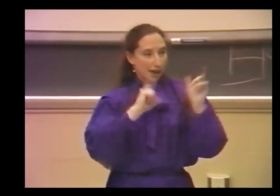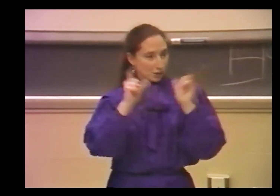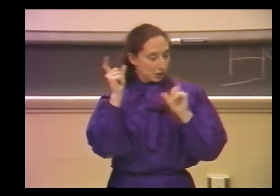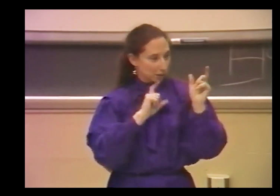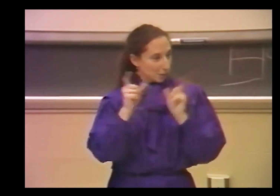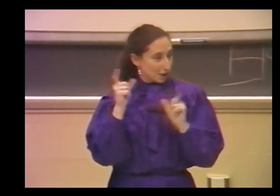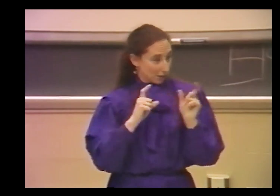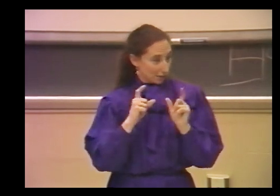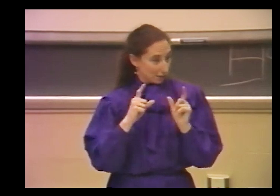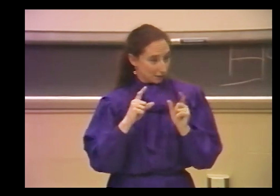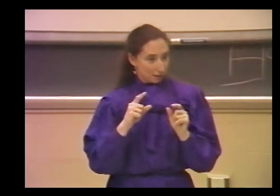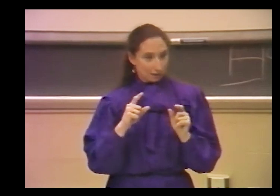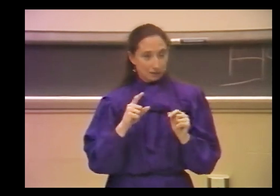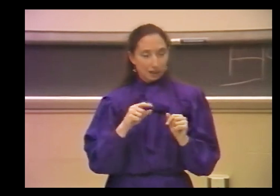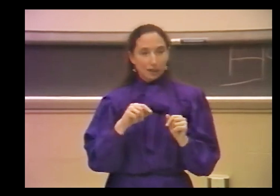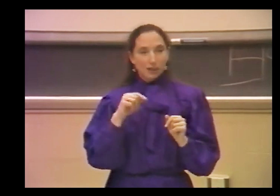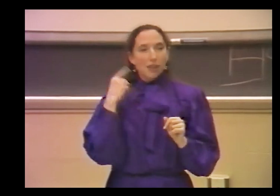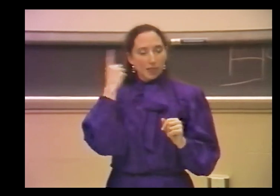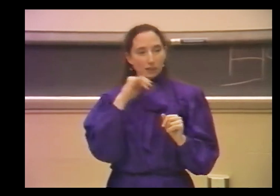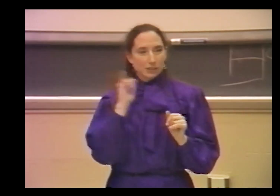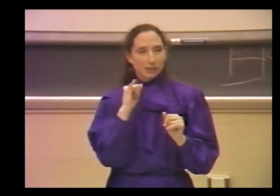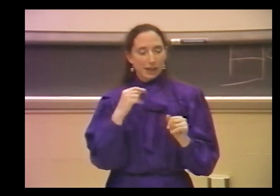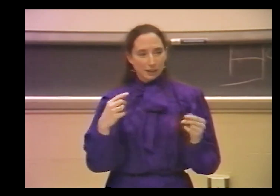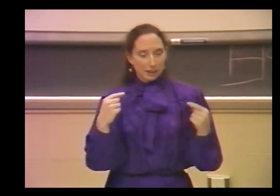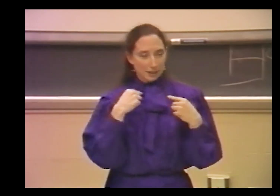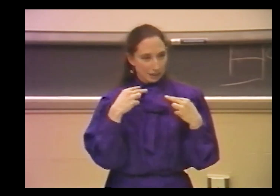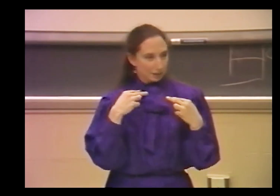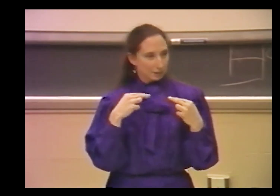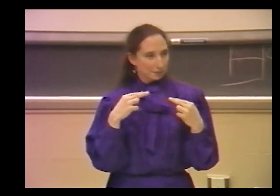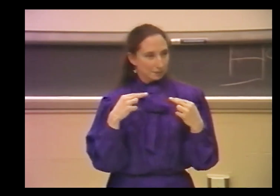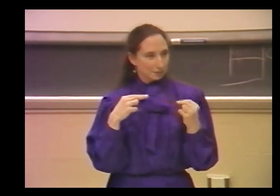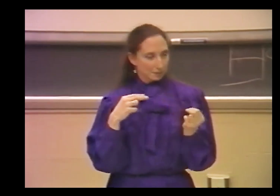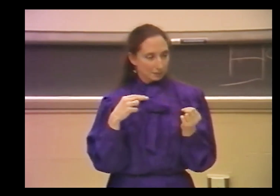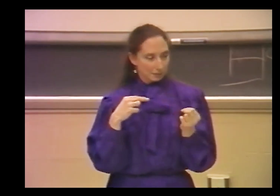facial expression that looks like this